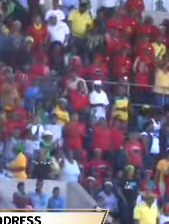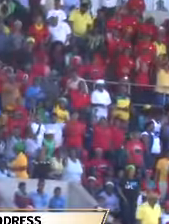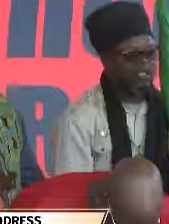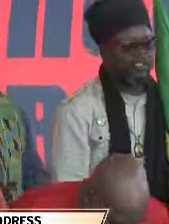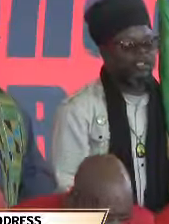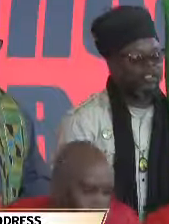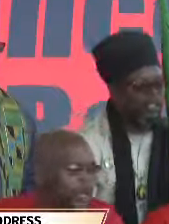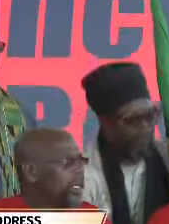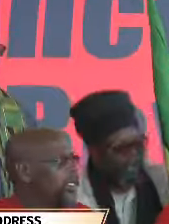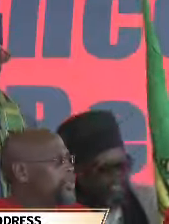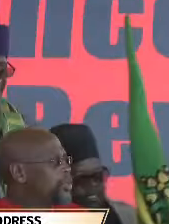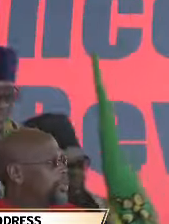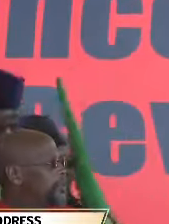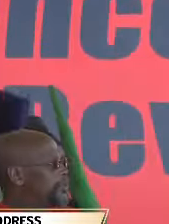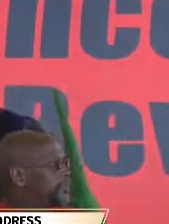Amandla!